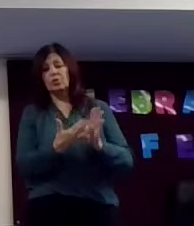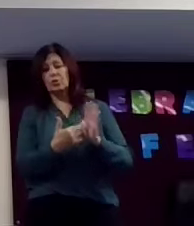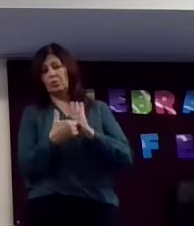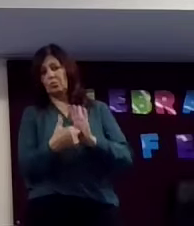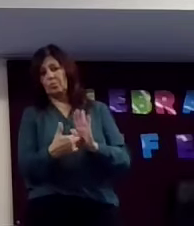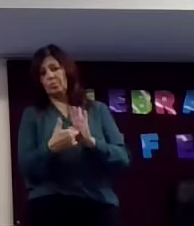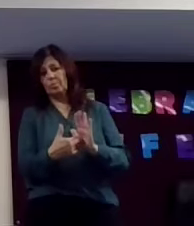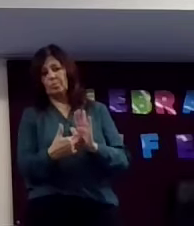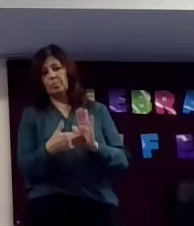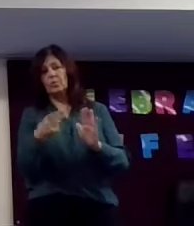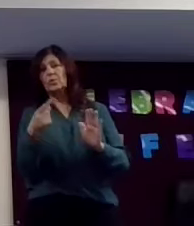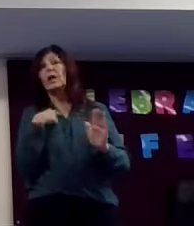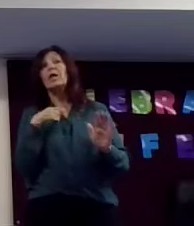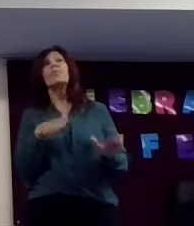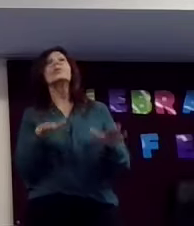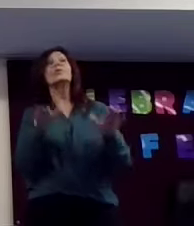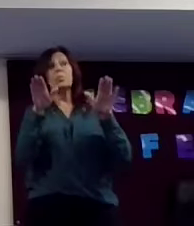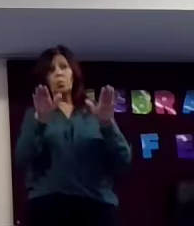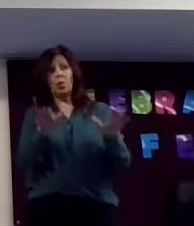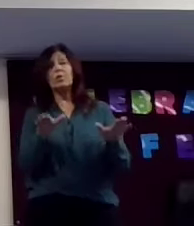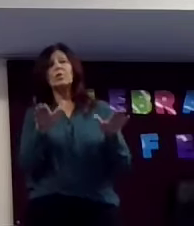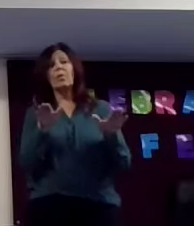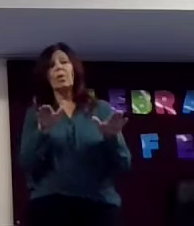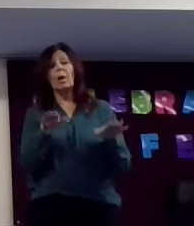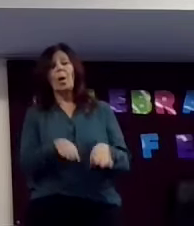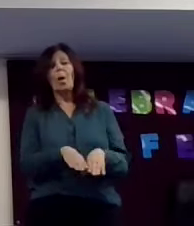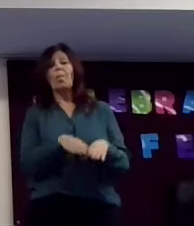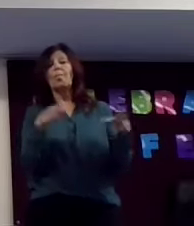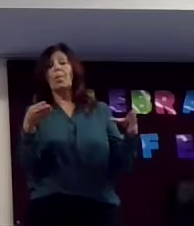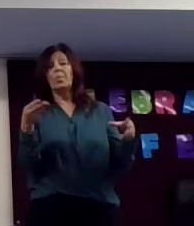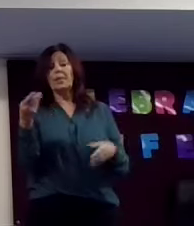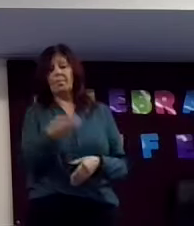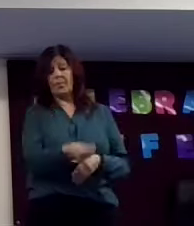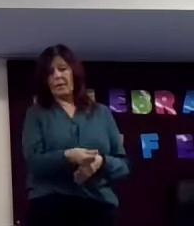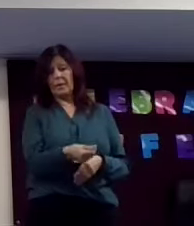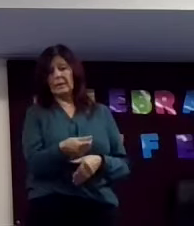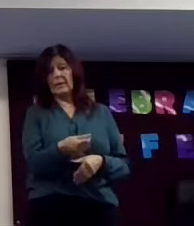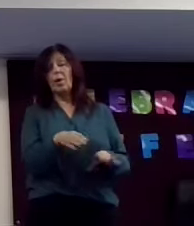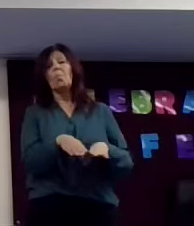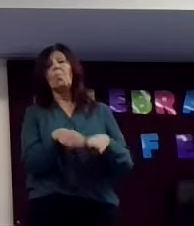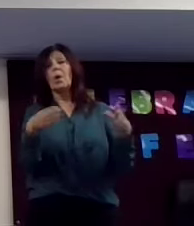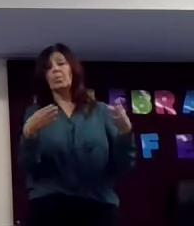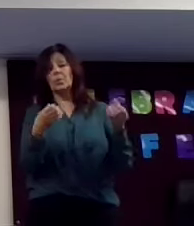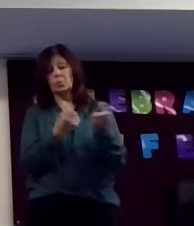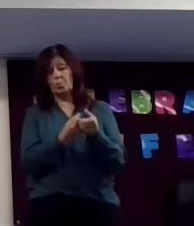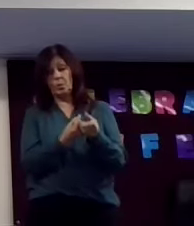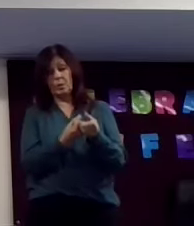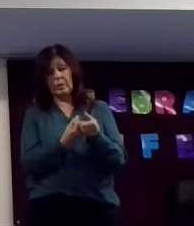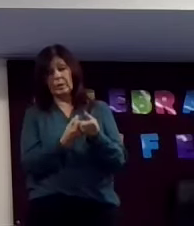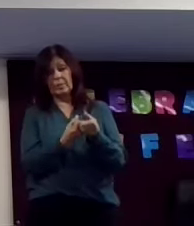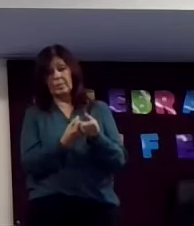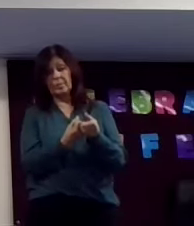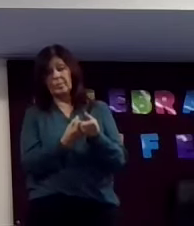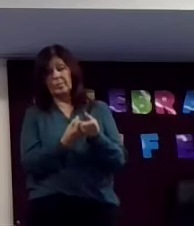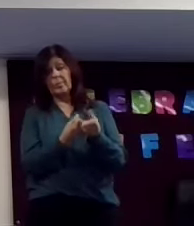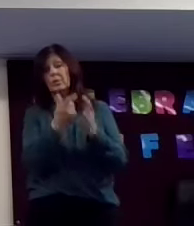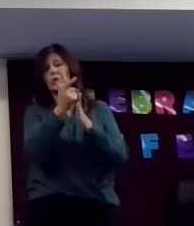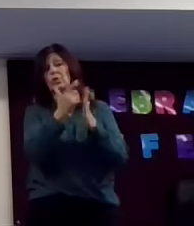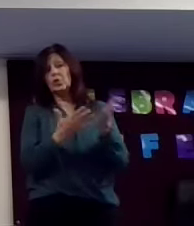representation? You have some wonderful publicly funded, publicly supported